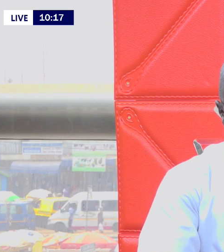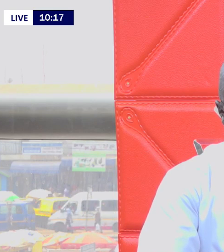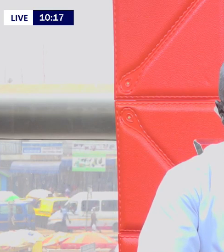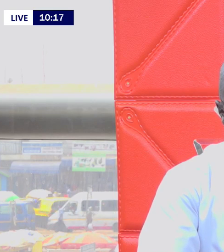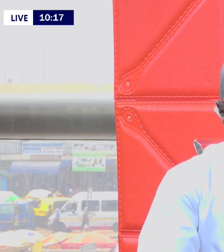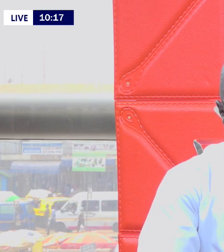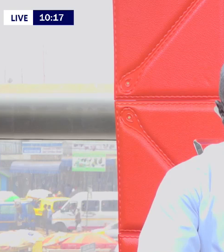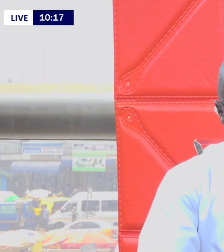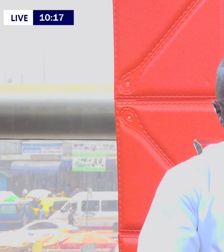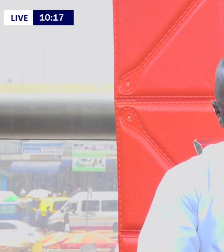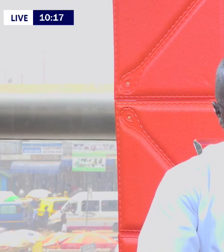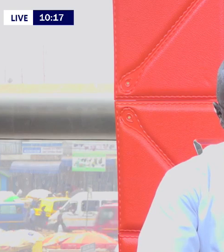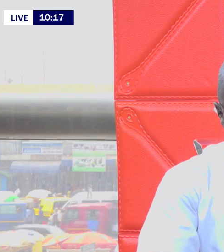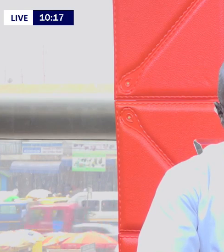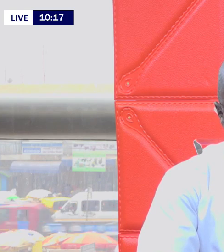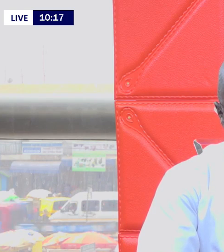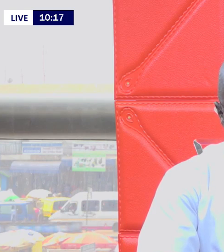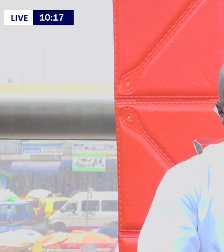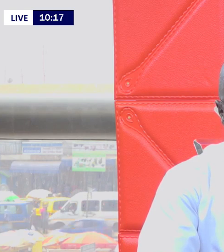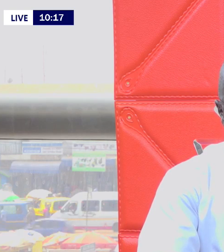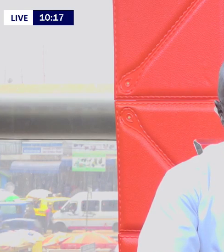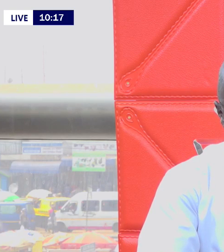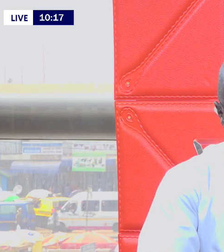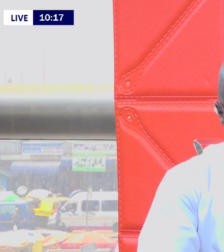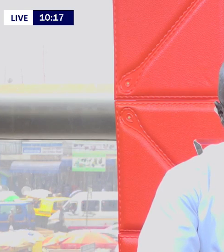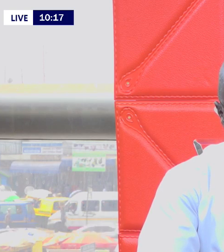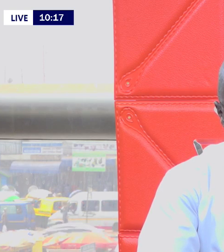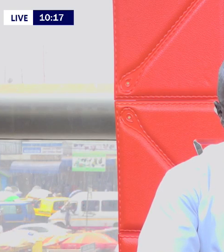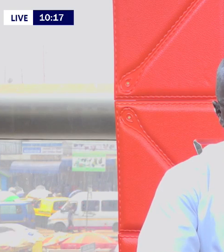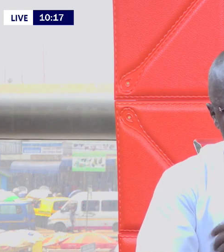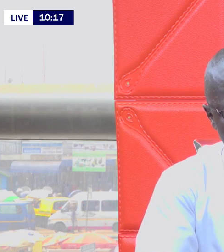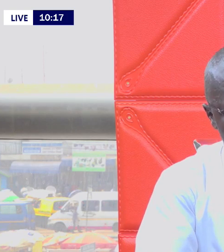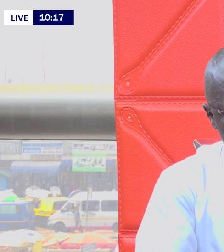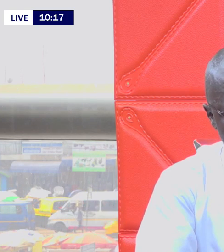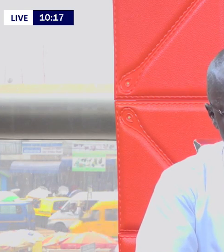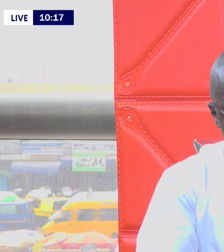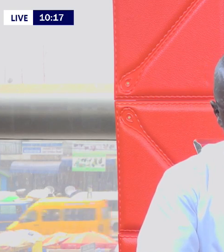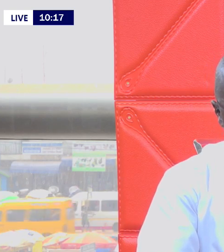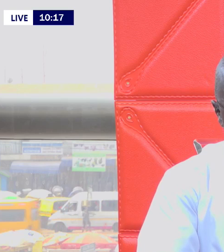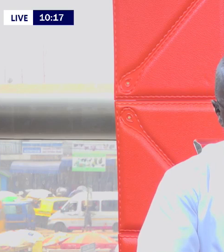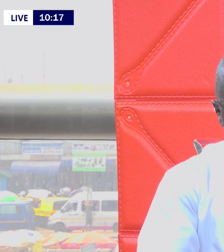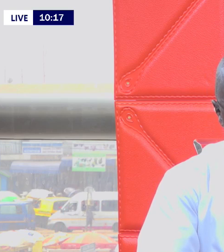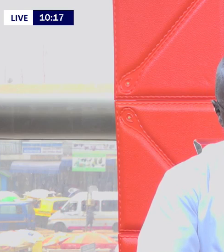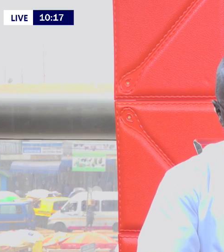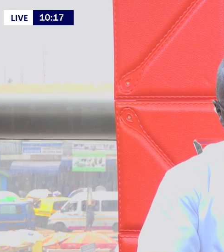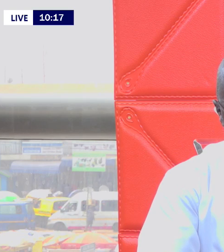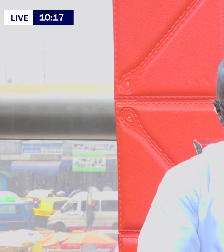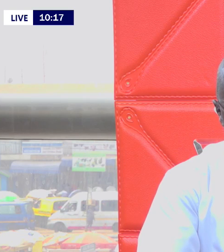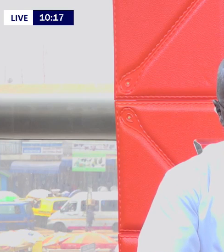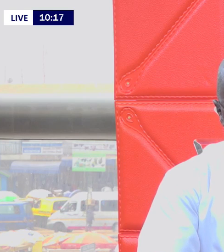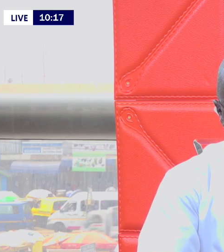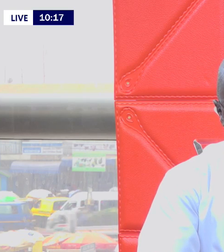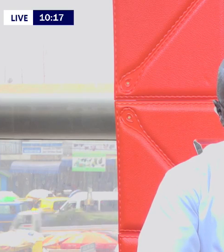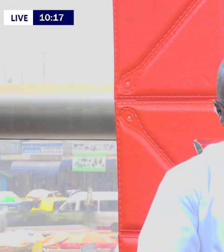and we shouldn't take COVID-19 for granted. Okay, Barofsky, that's say unso ode we